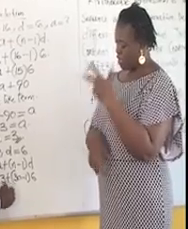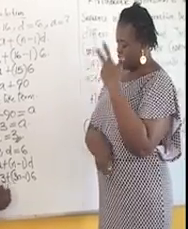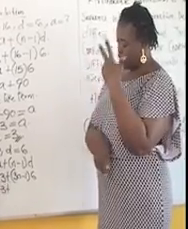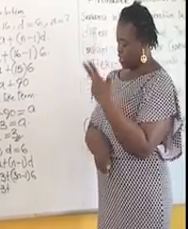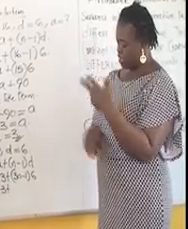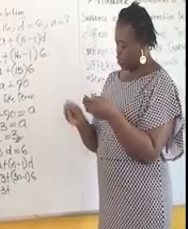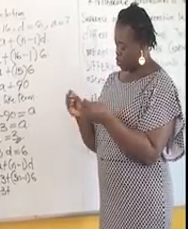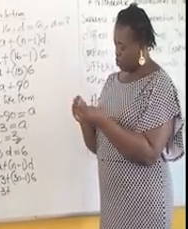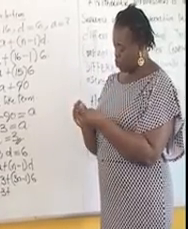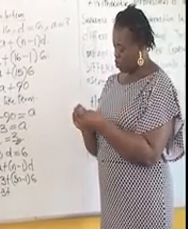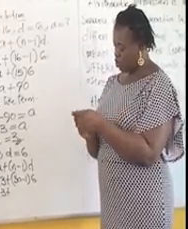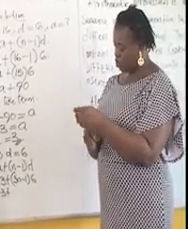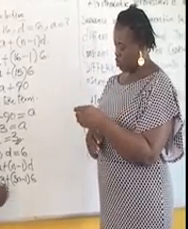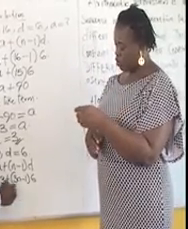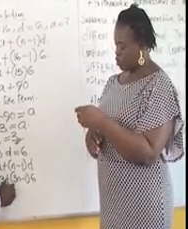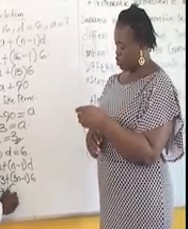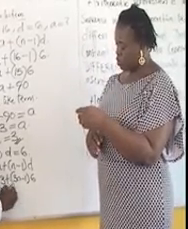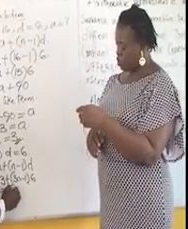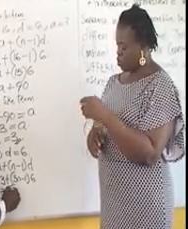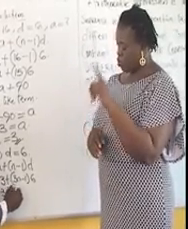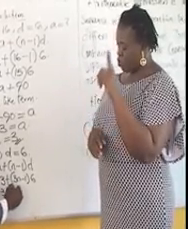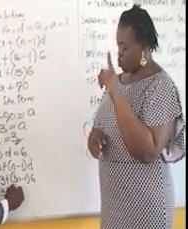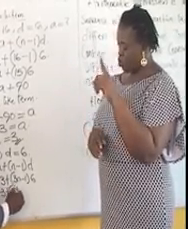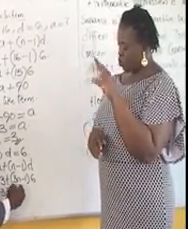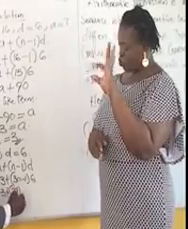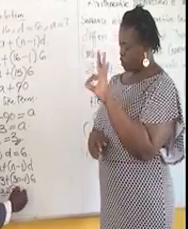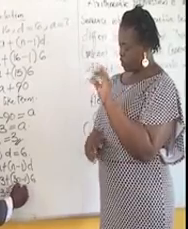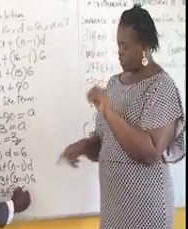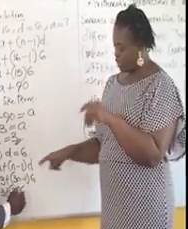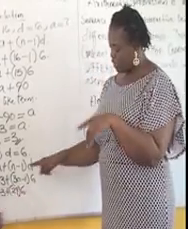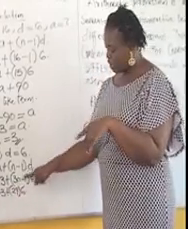3 plus 30 minus 1 will give us 29.